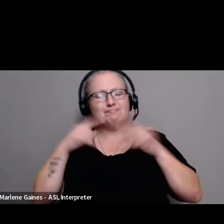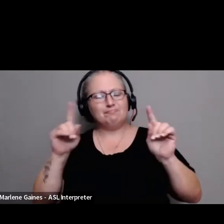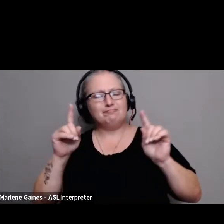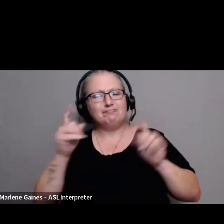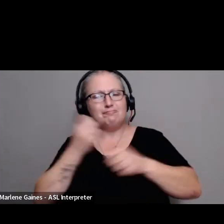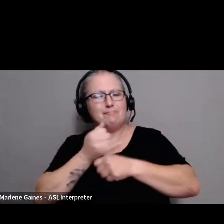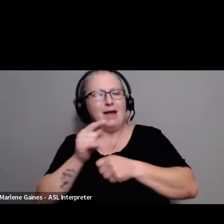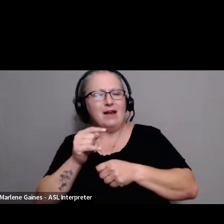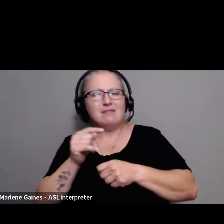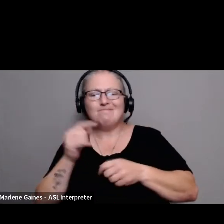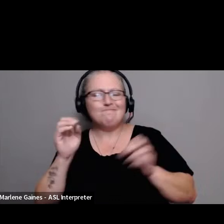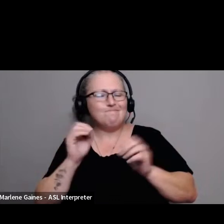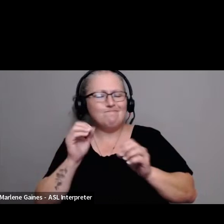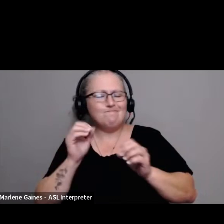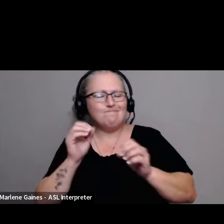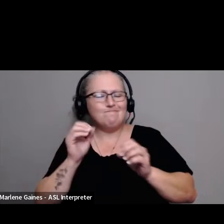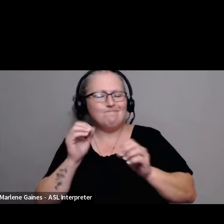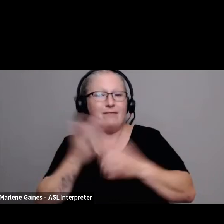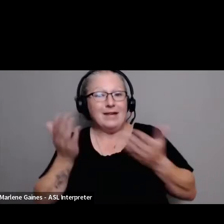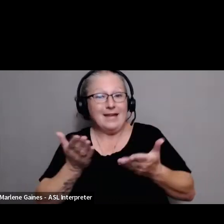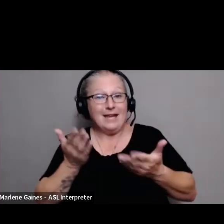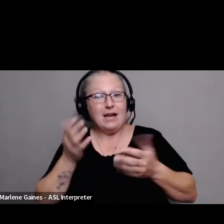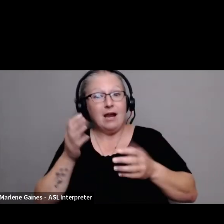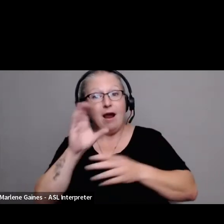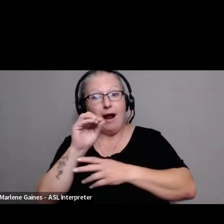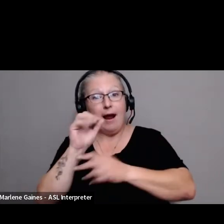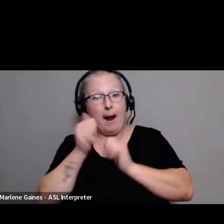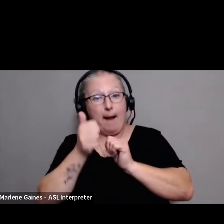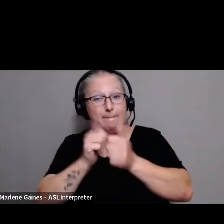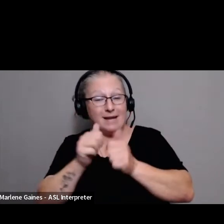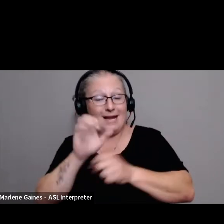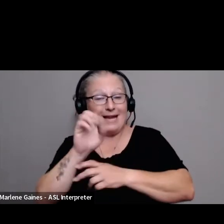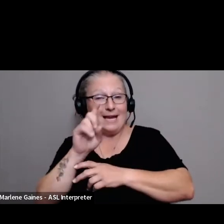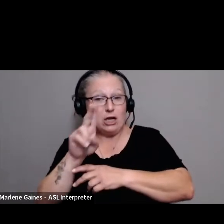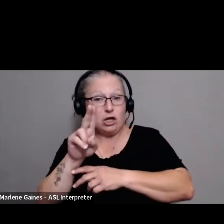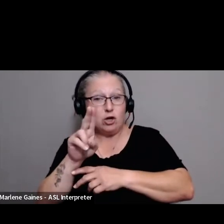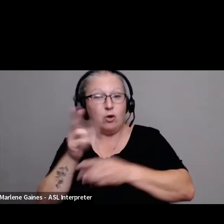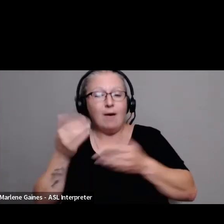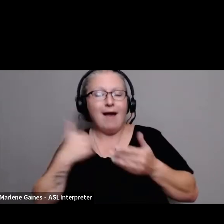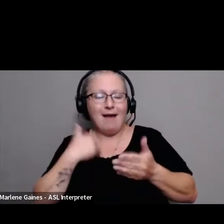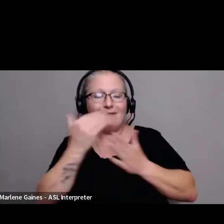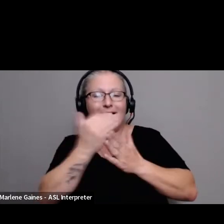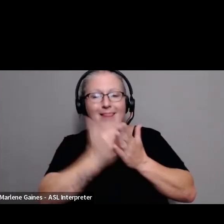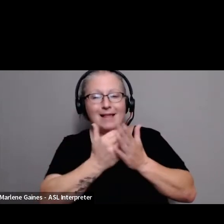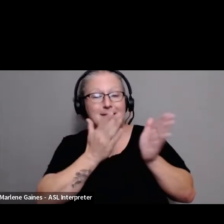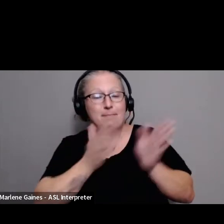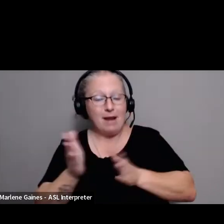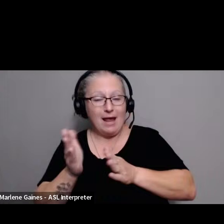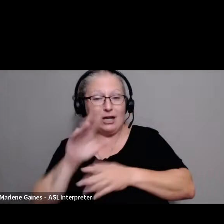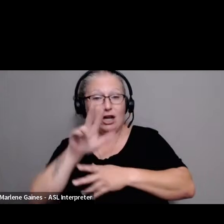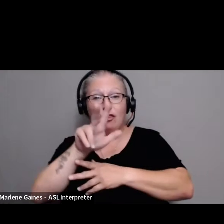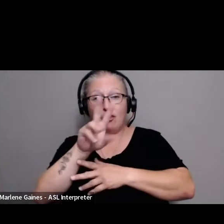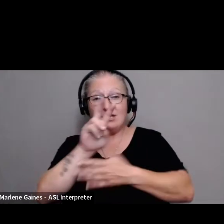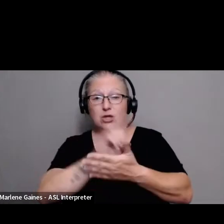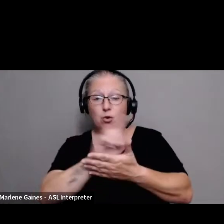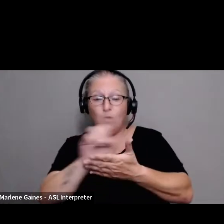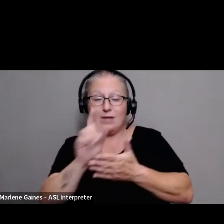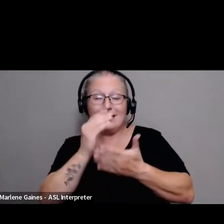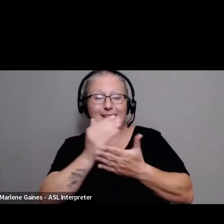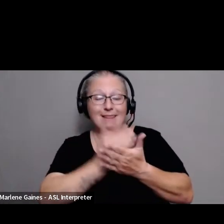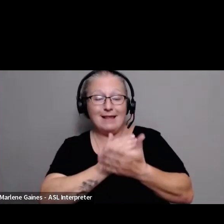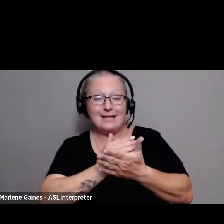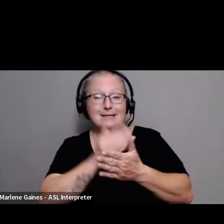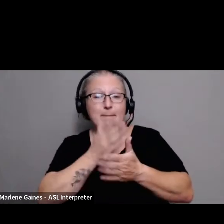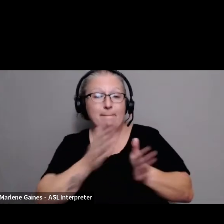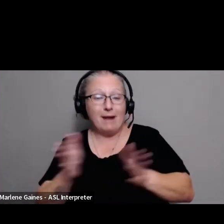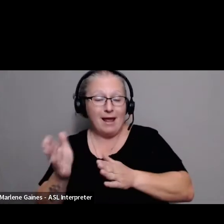This is something that we're trying to do at Competes EDU. With Competes EDU, we have lesson plans, 36 weeks of lesson plans that